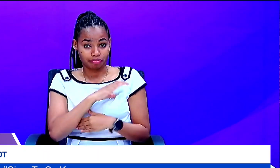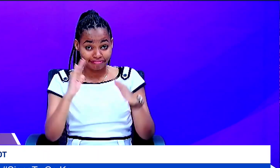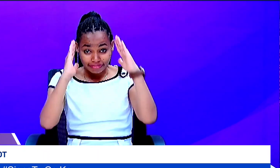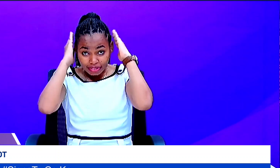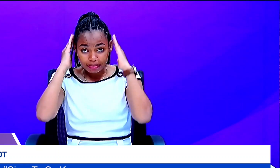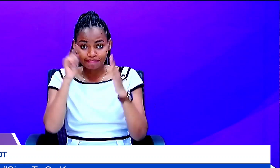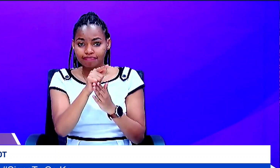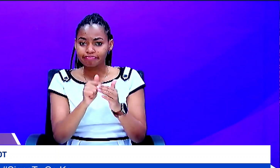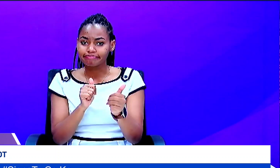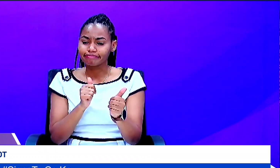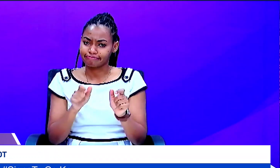Appearing before the committee,